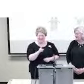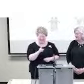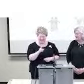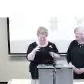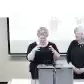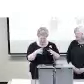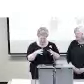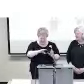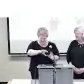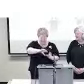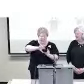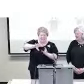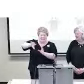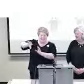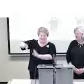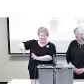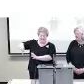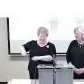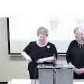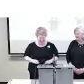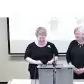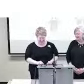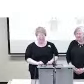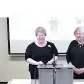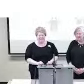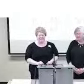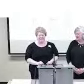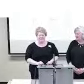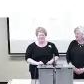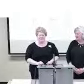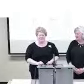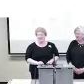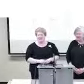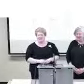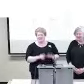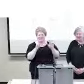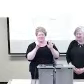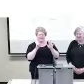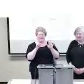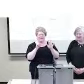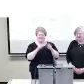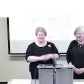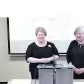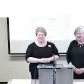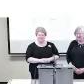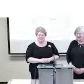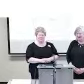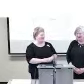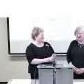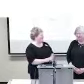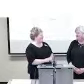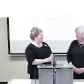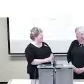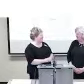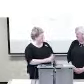procrastination what is it let's put it to the side and let's hit some strategies six ways to protect the